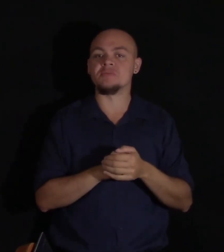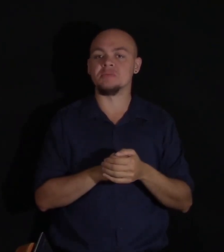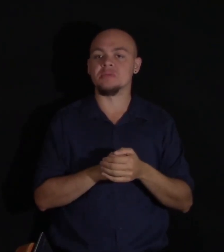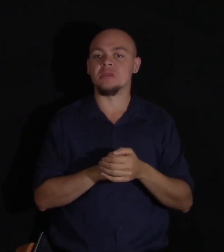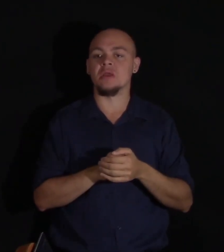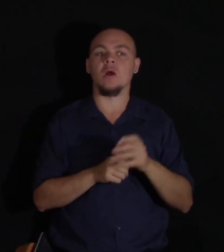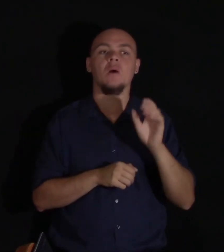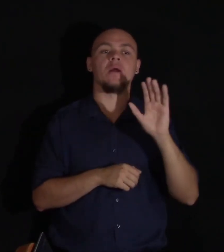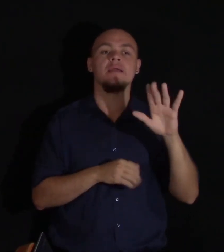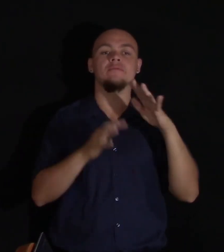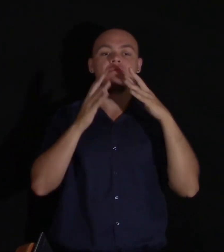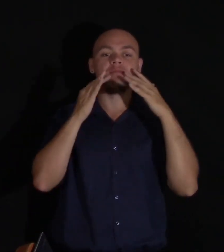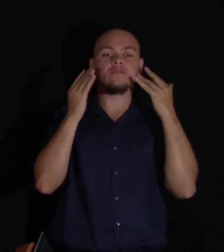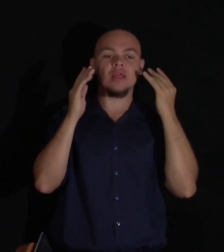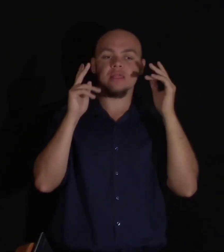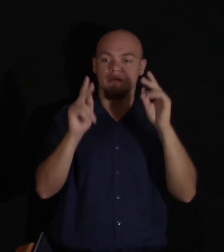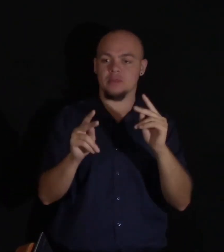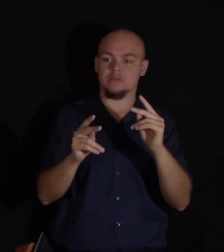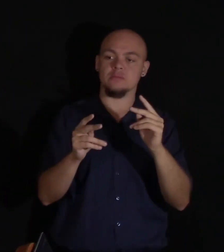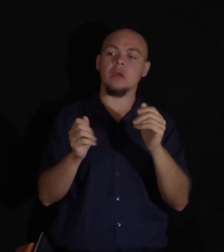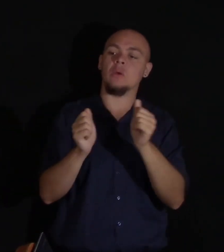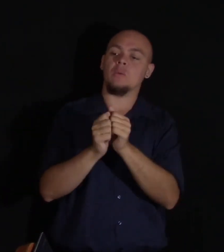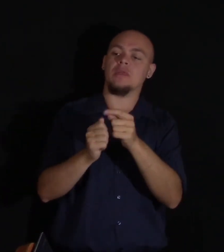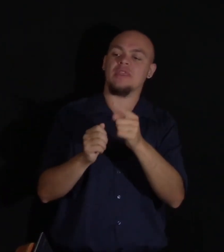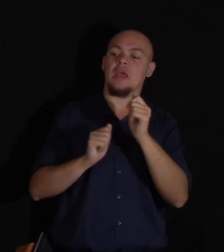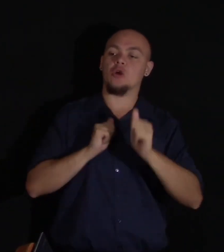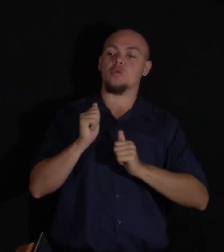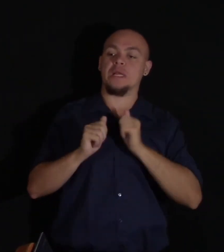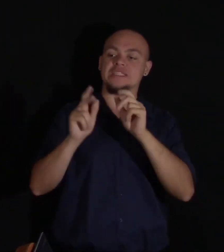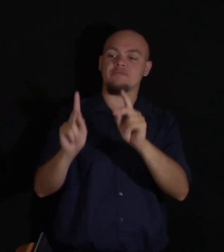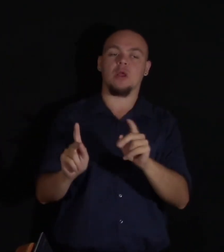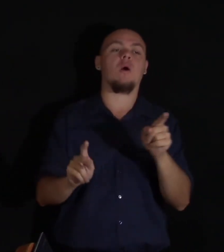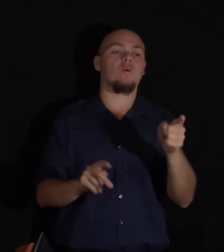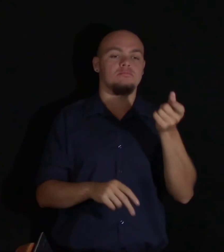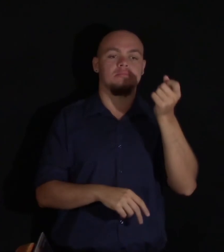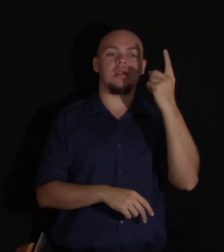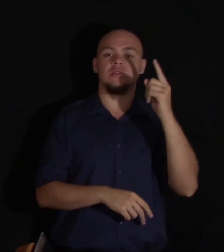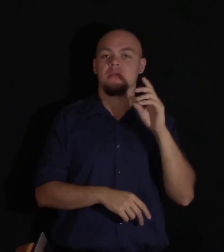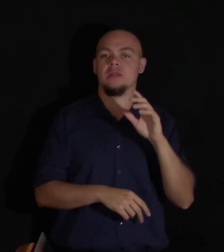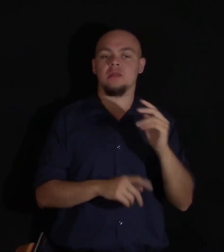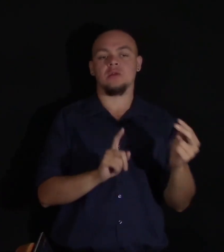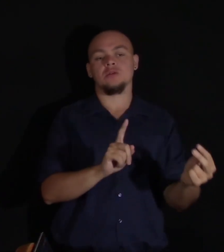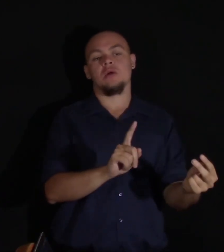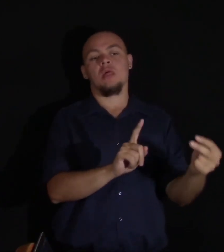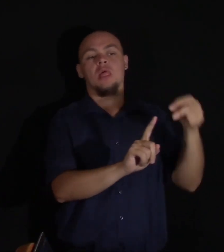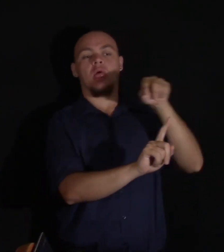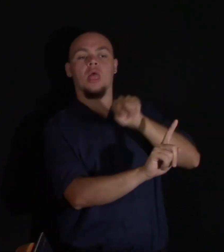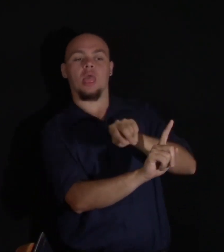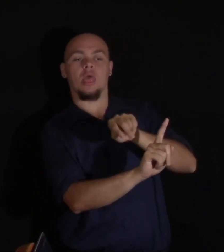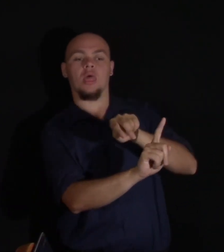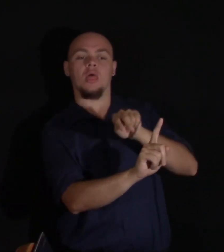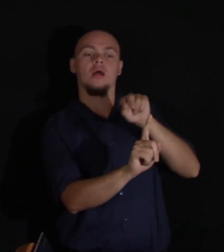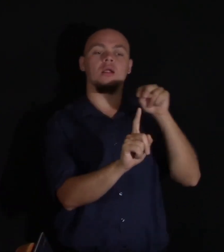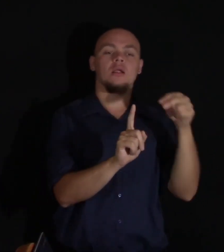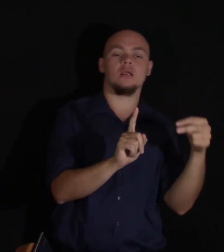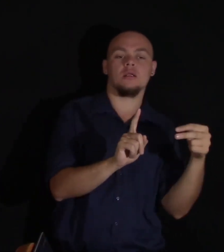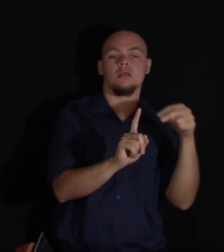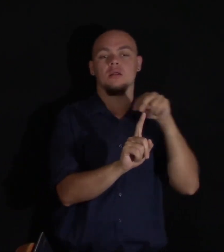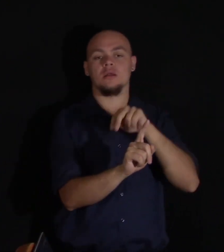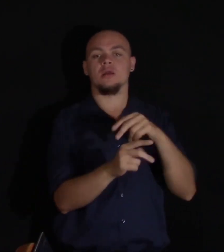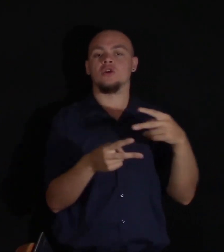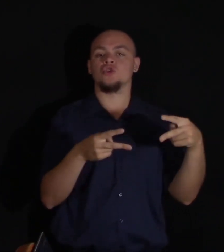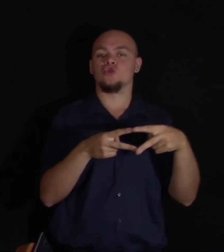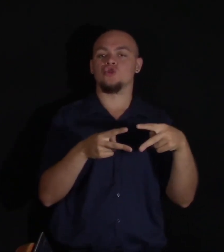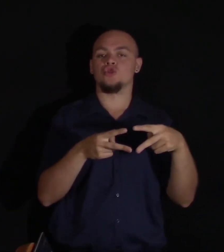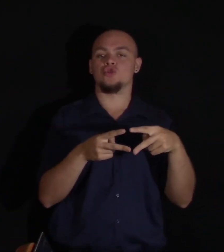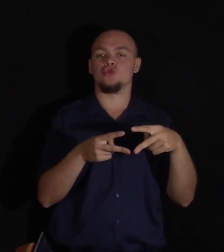person. So the takeaway message here is, jump to the other side means find at least 2